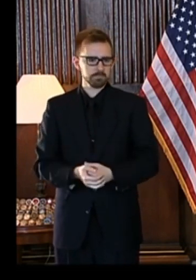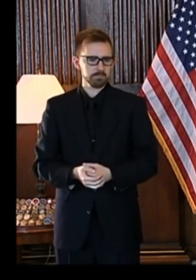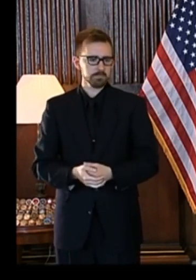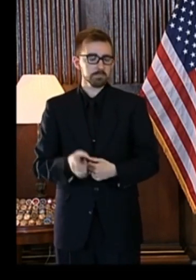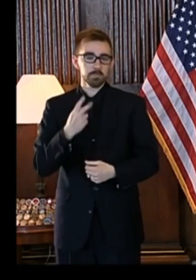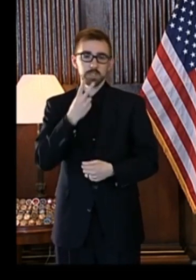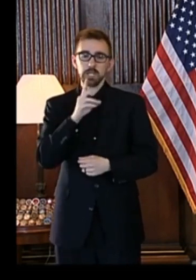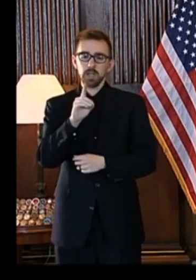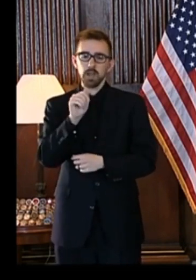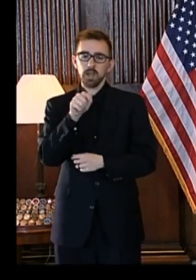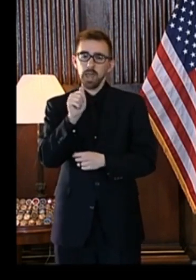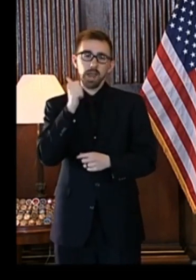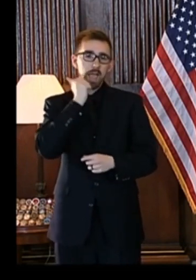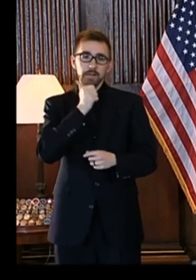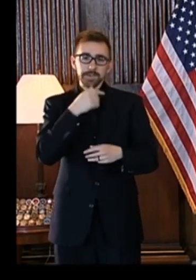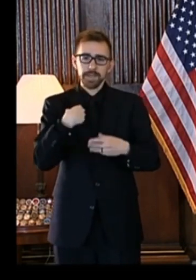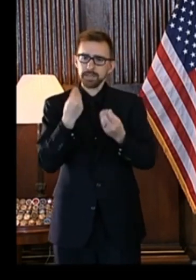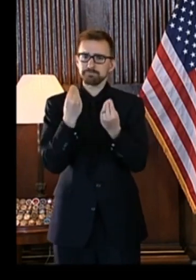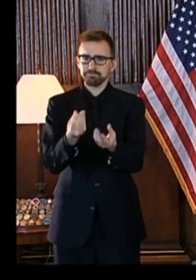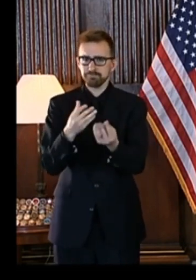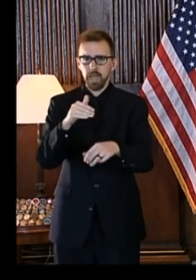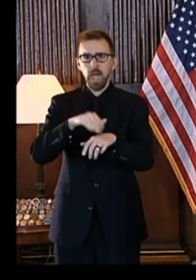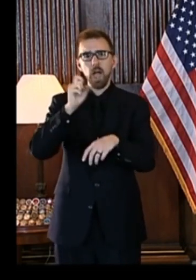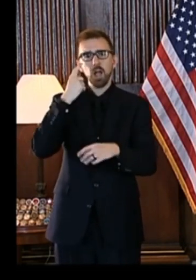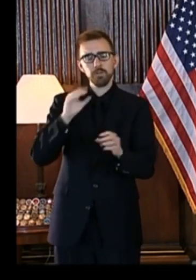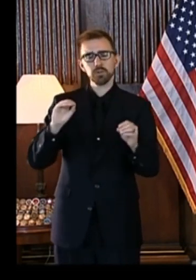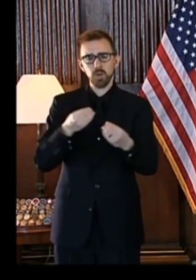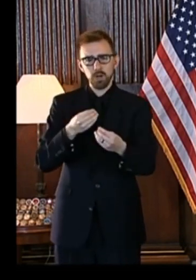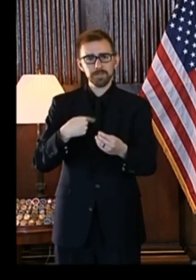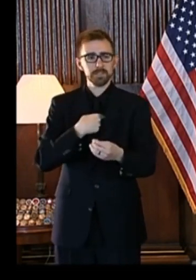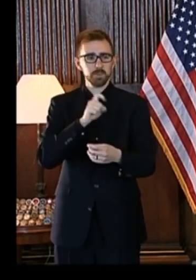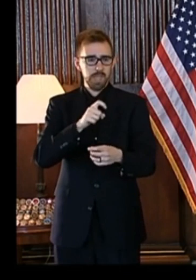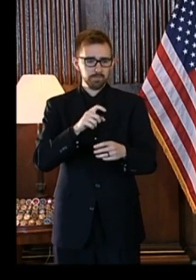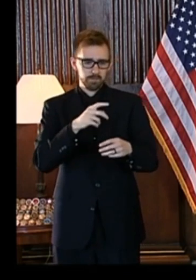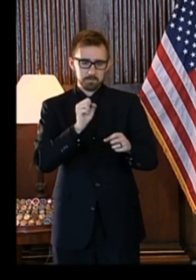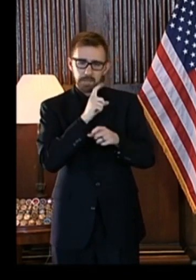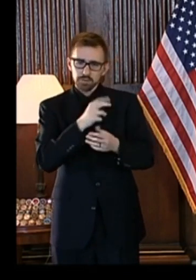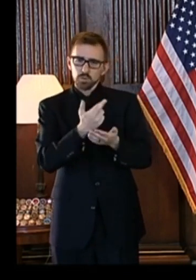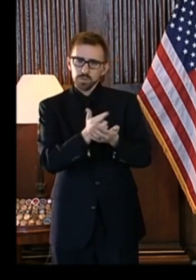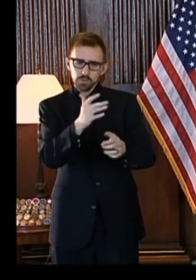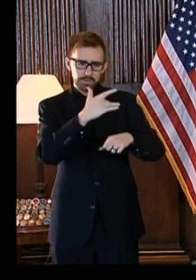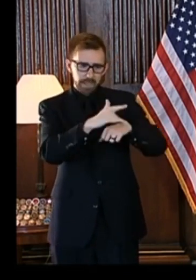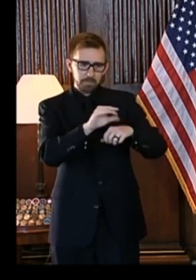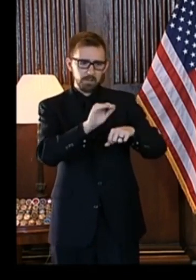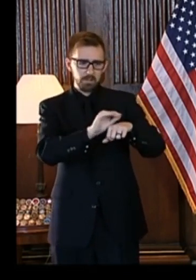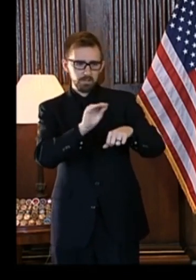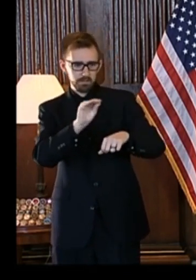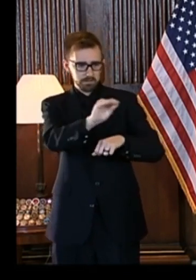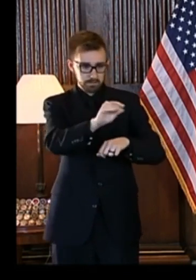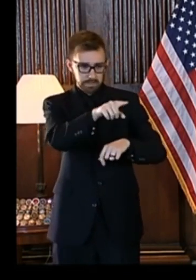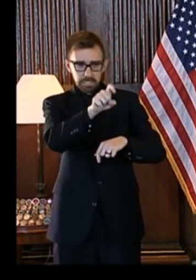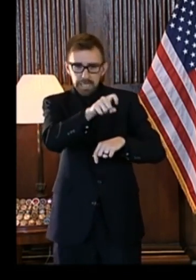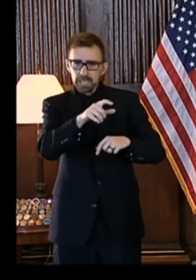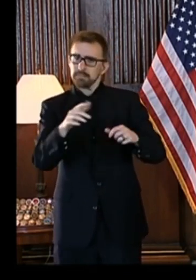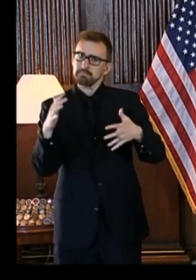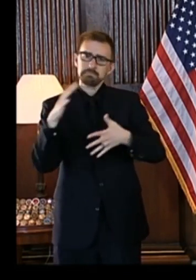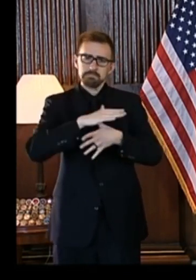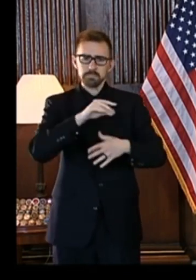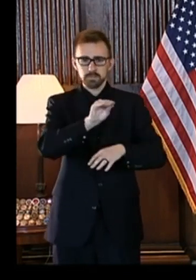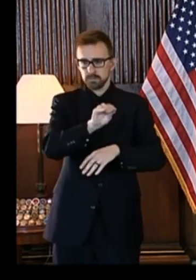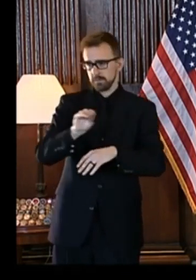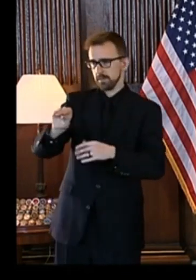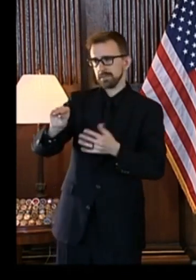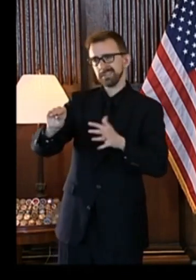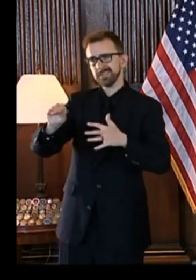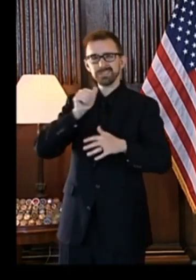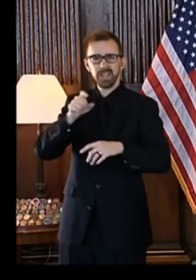every day here at the governor's office, you have to allocate your resources where they best fit for that time and where we know